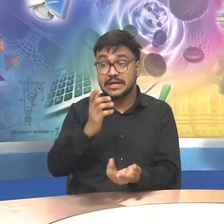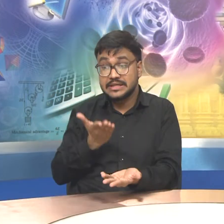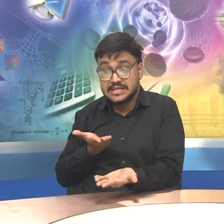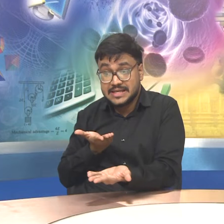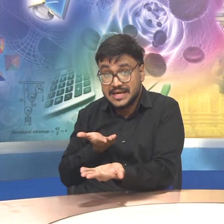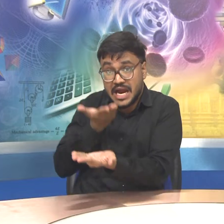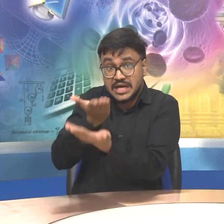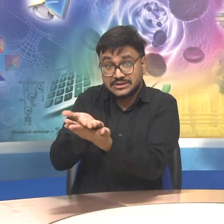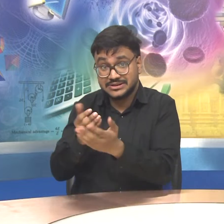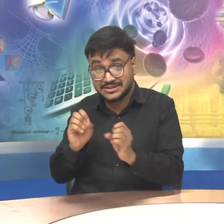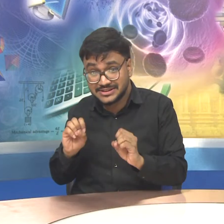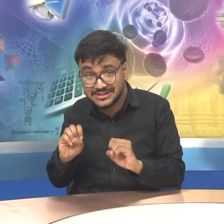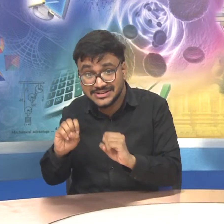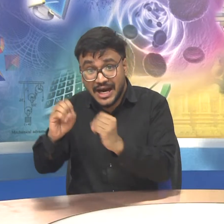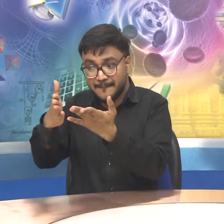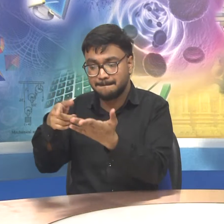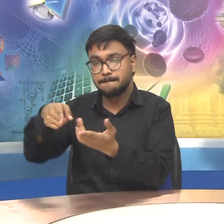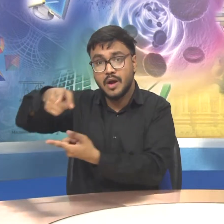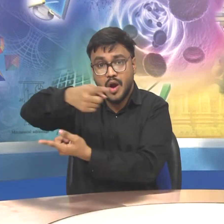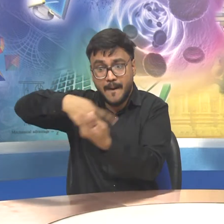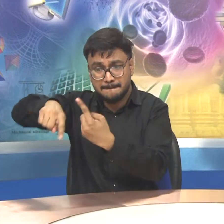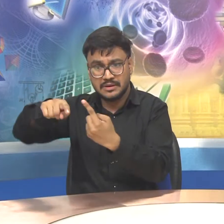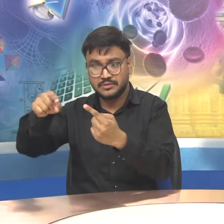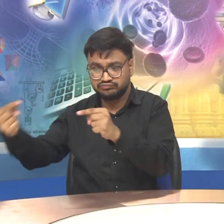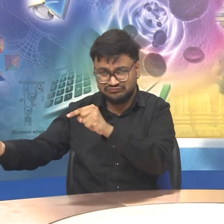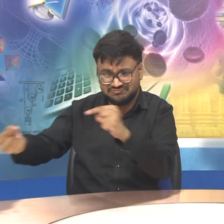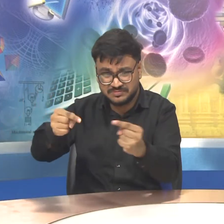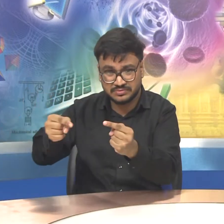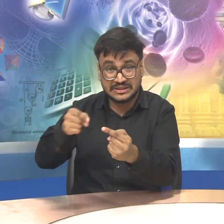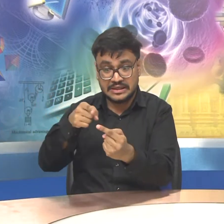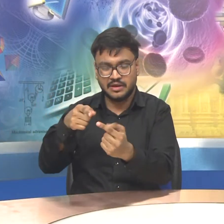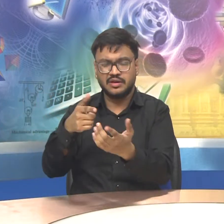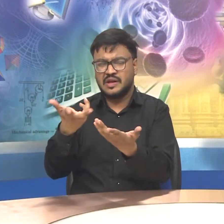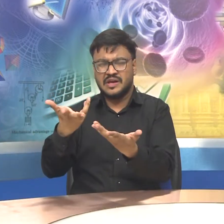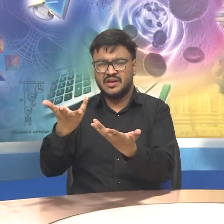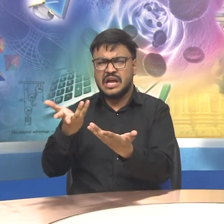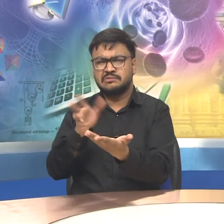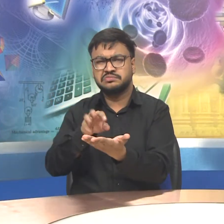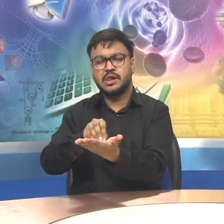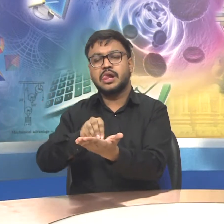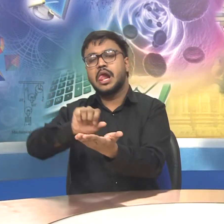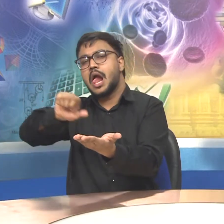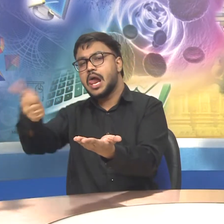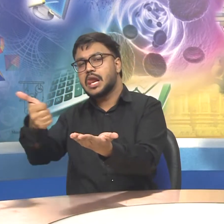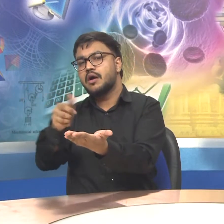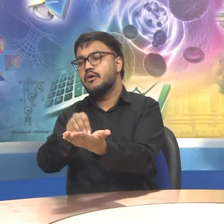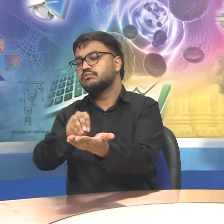It also means that cases cannot be initiated in any other court.